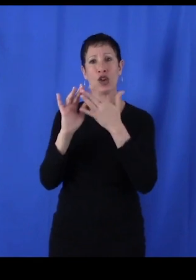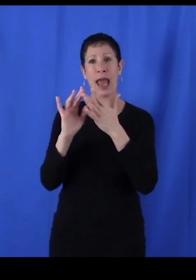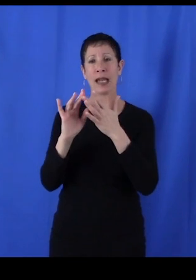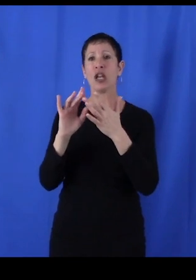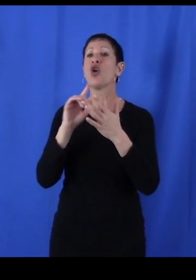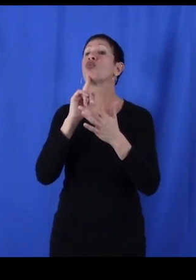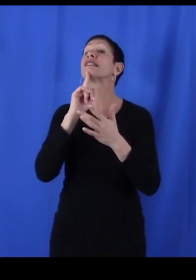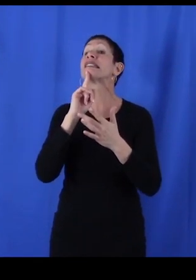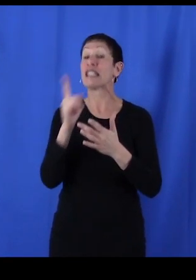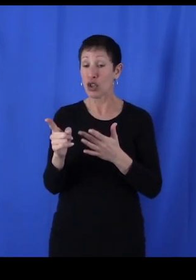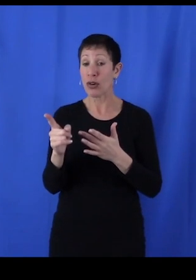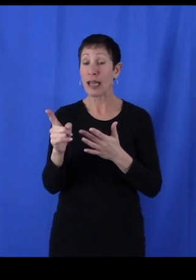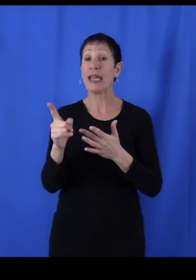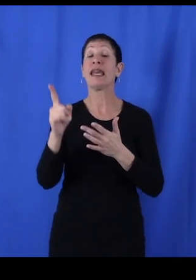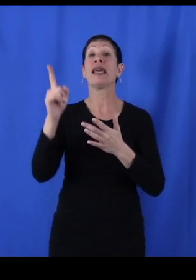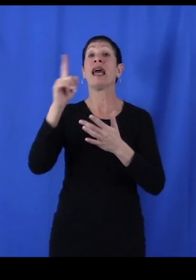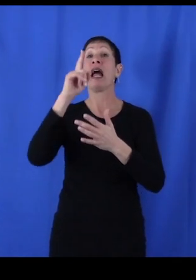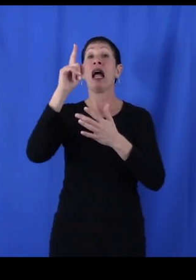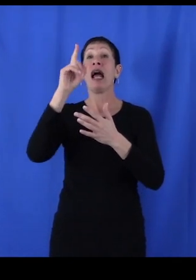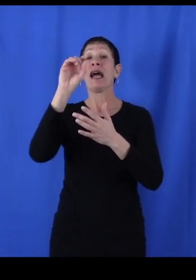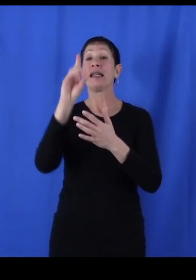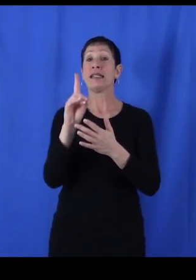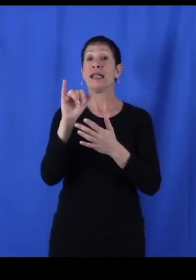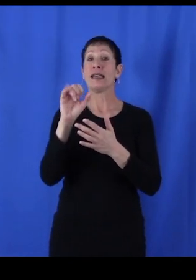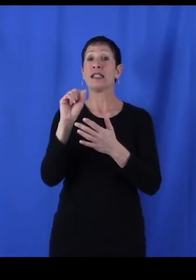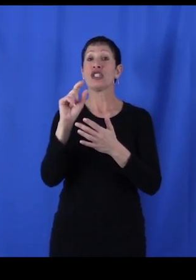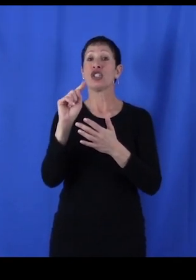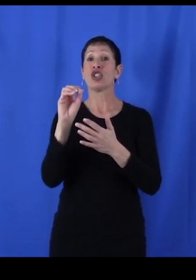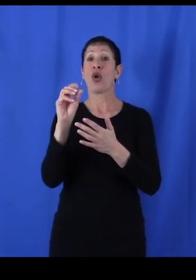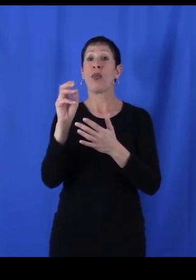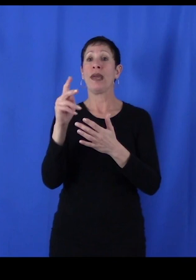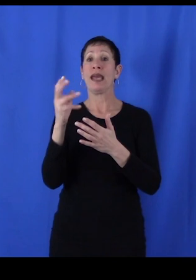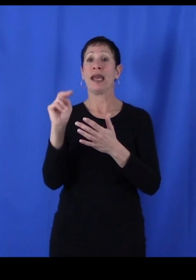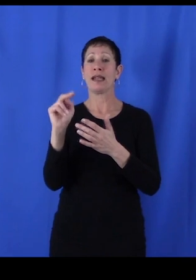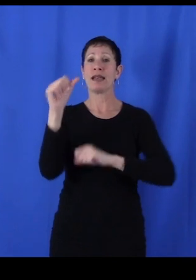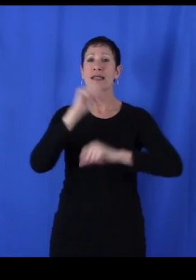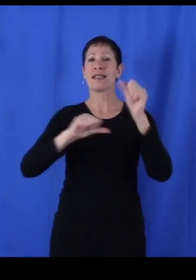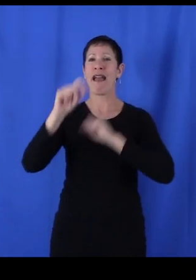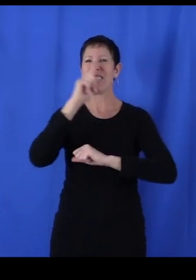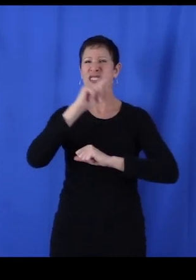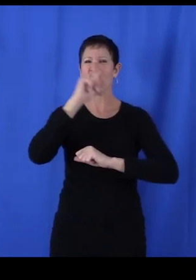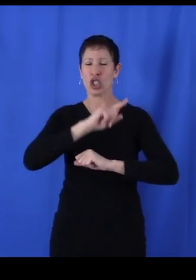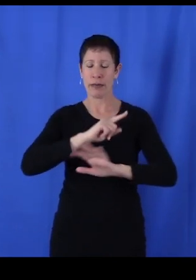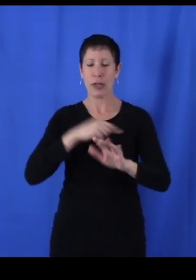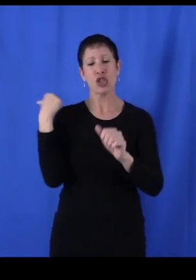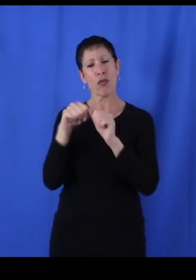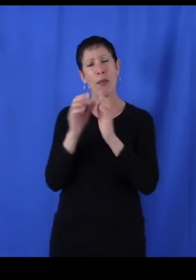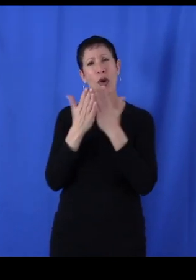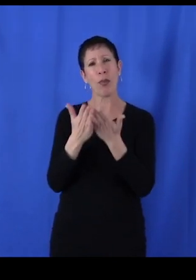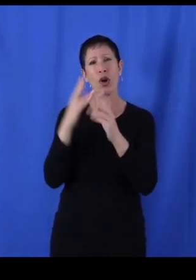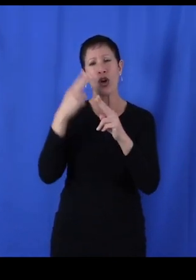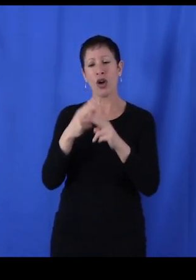fiction. So remember Neuromancer? So William Gibson developed the term